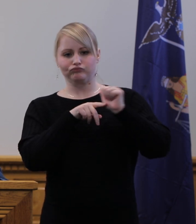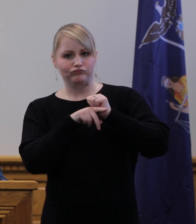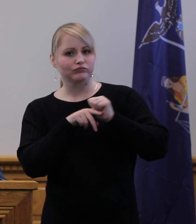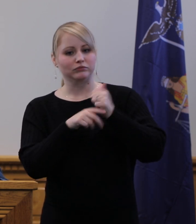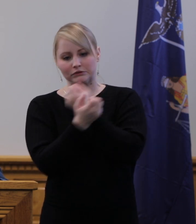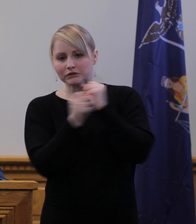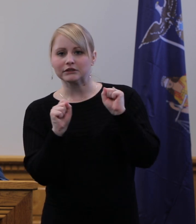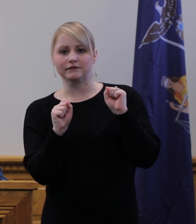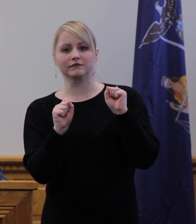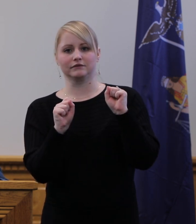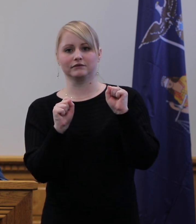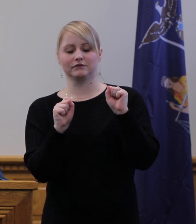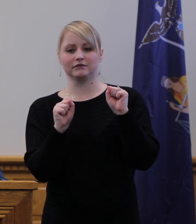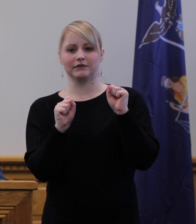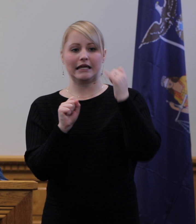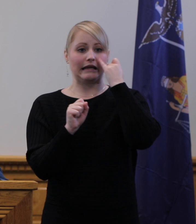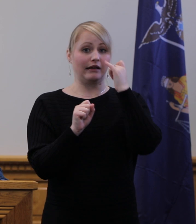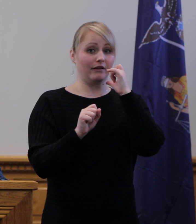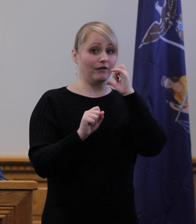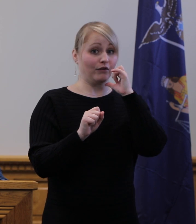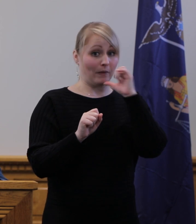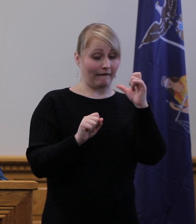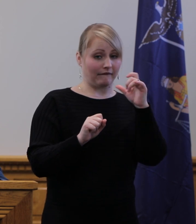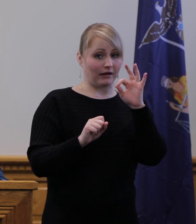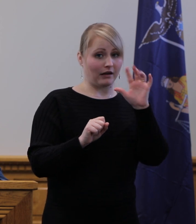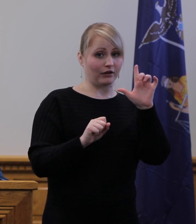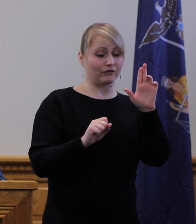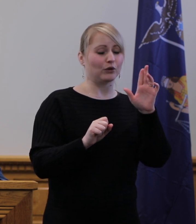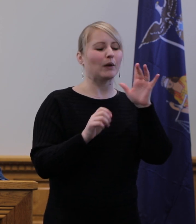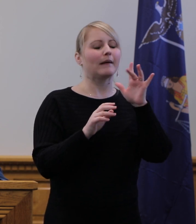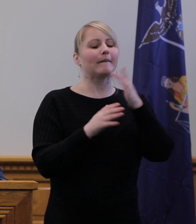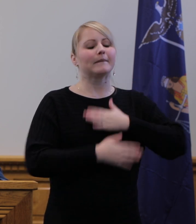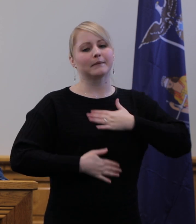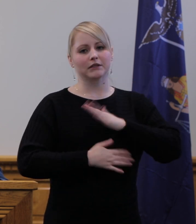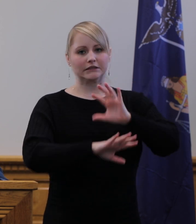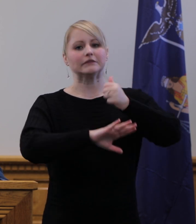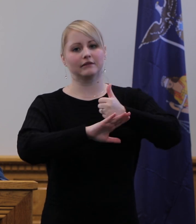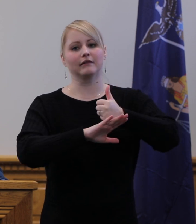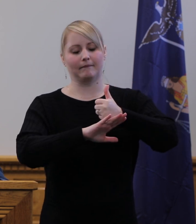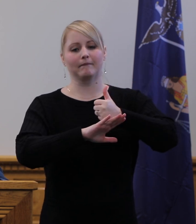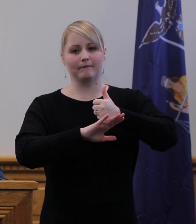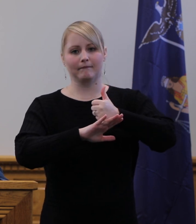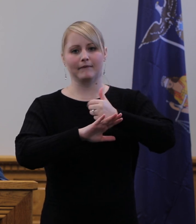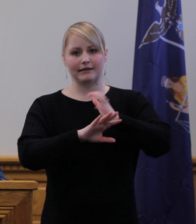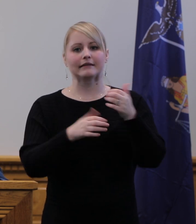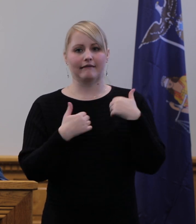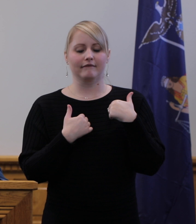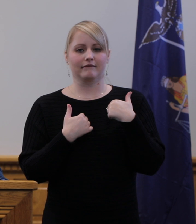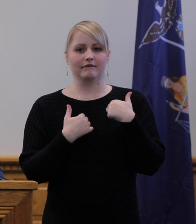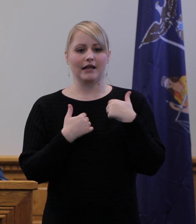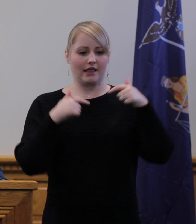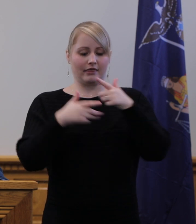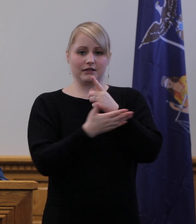and months ahead. If you haven't already received your flu shot, please make arrangements to have one. This week, our 7-day